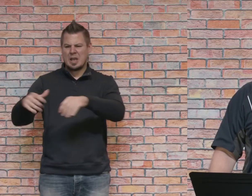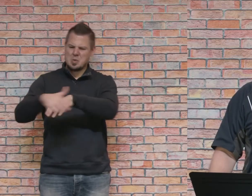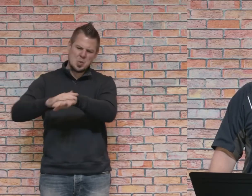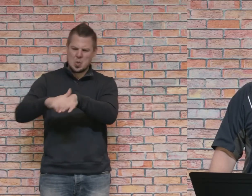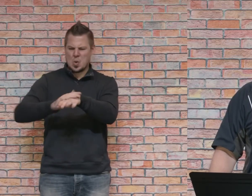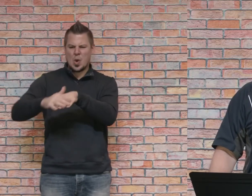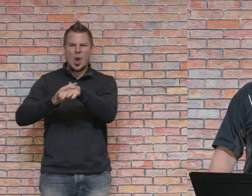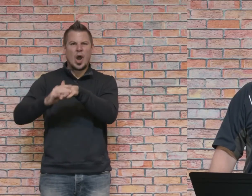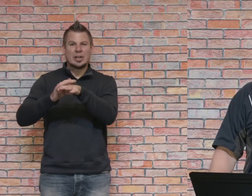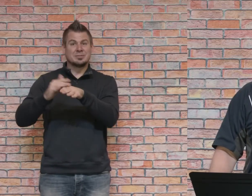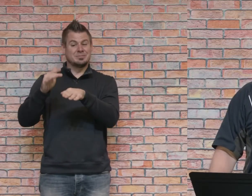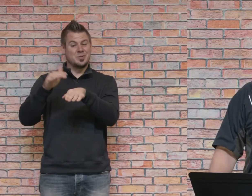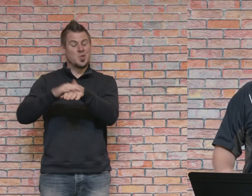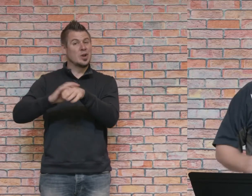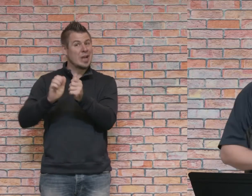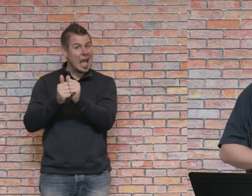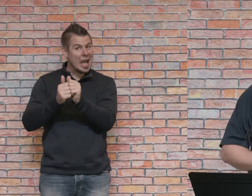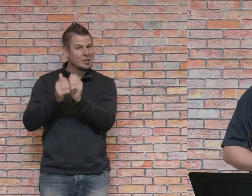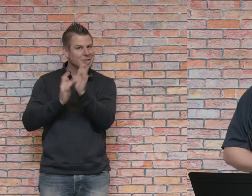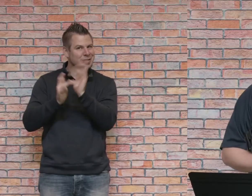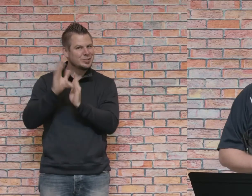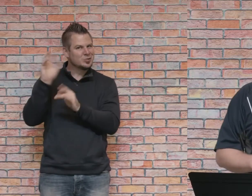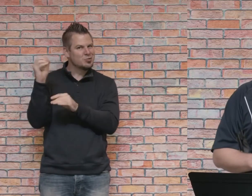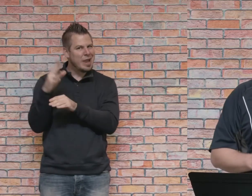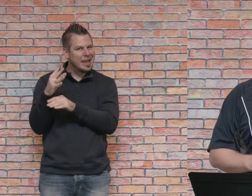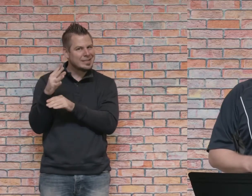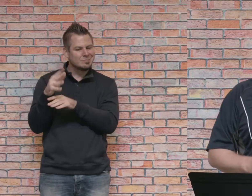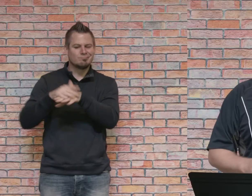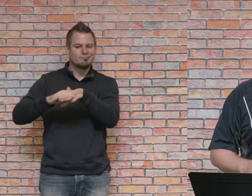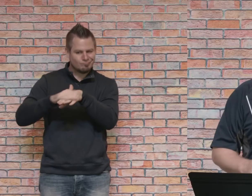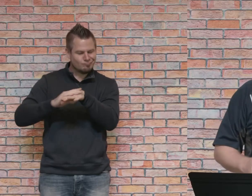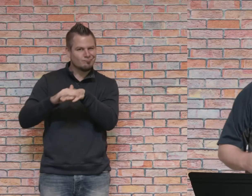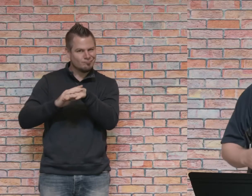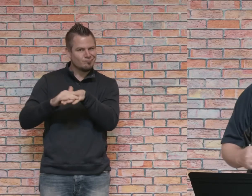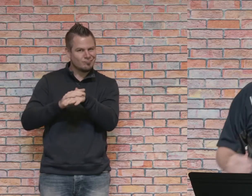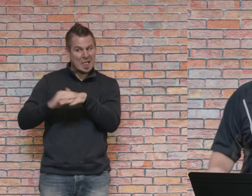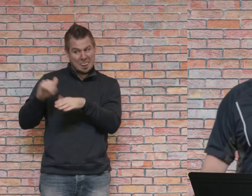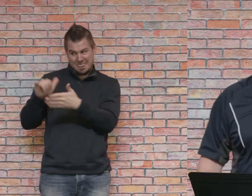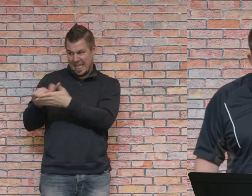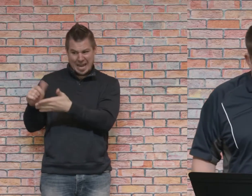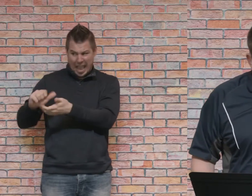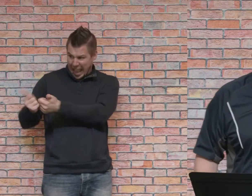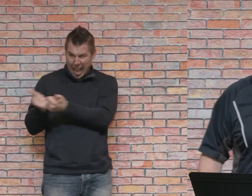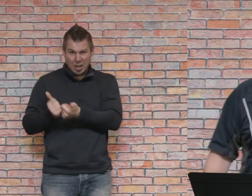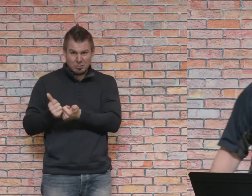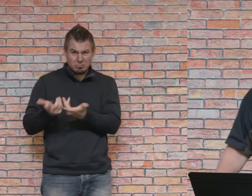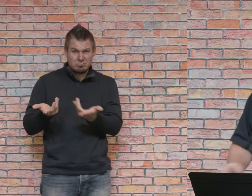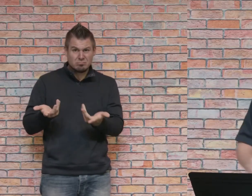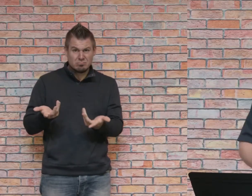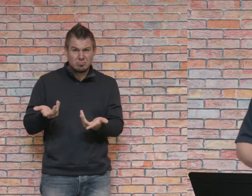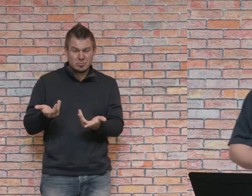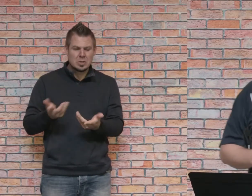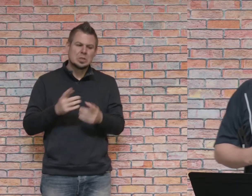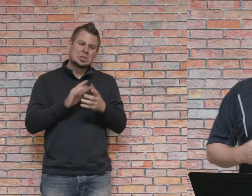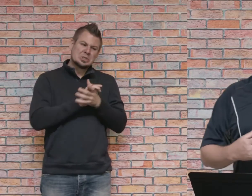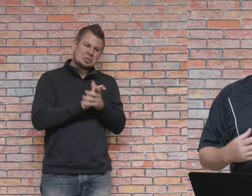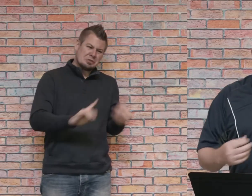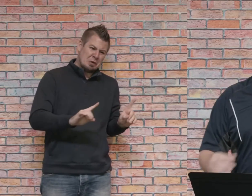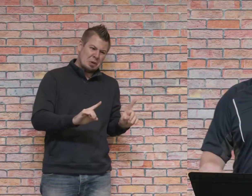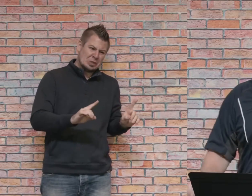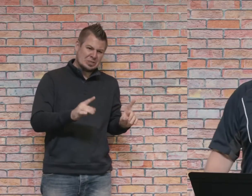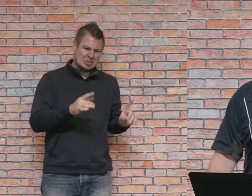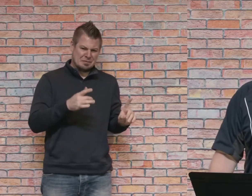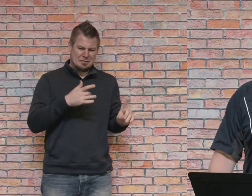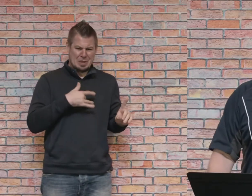Jesus become a powerful tool in your life. Maybe that divorce that almost broke you becomes a